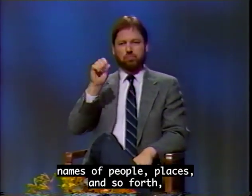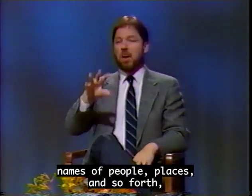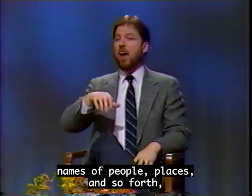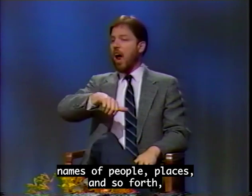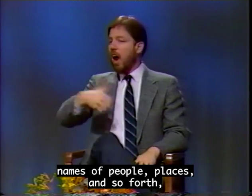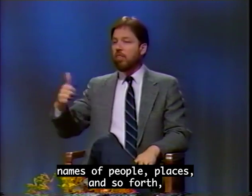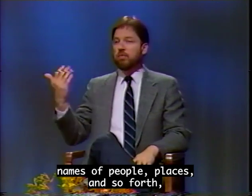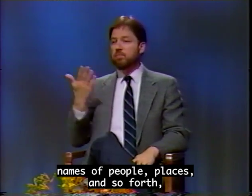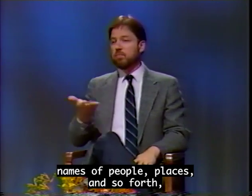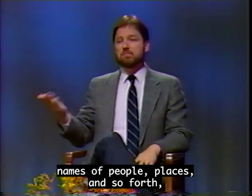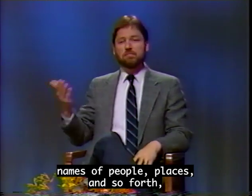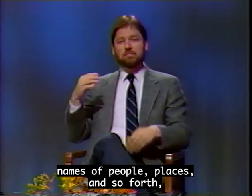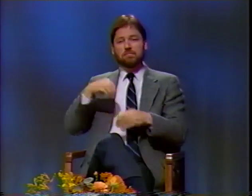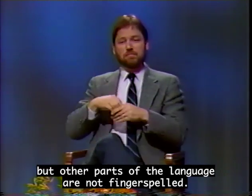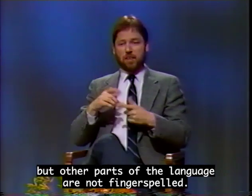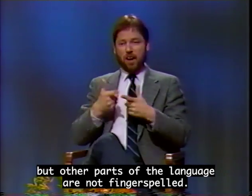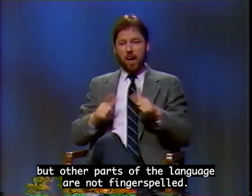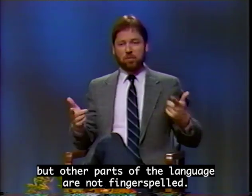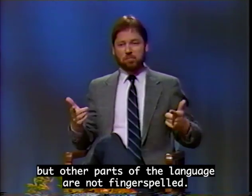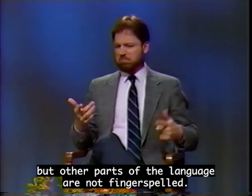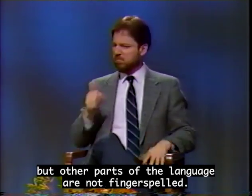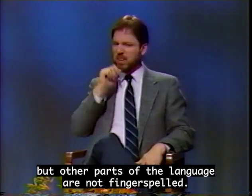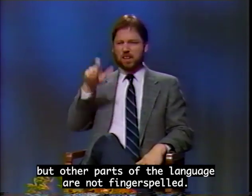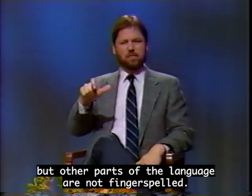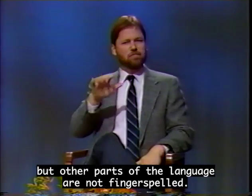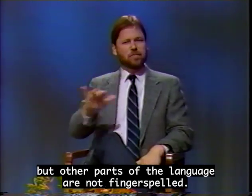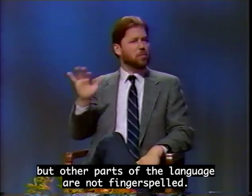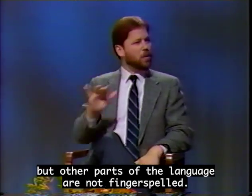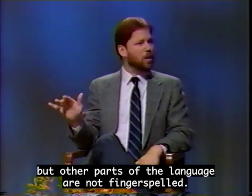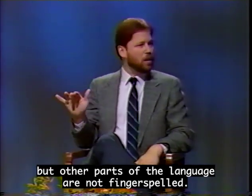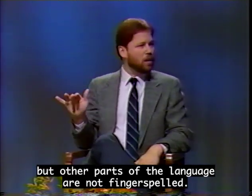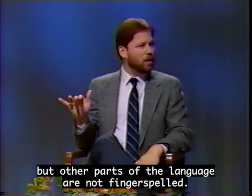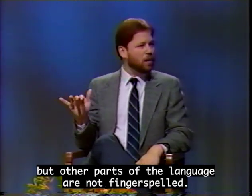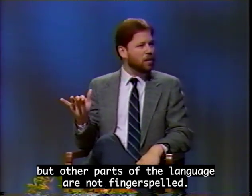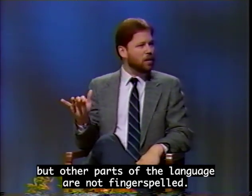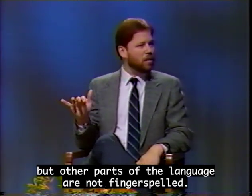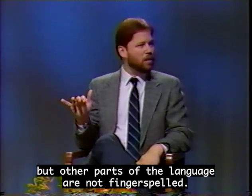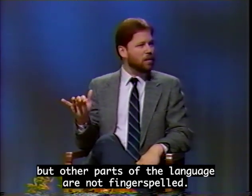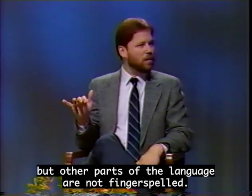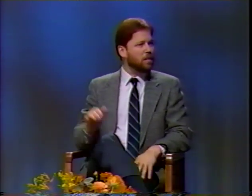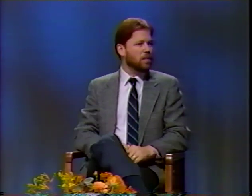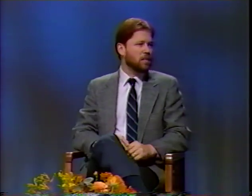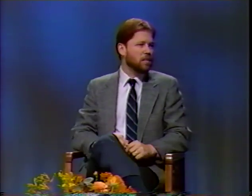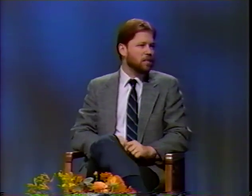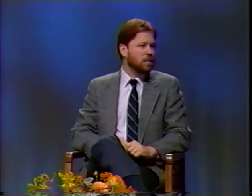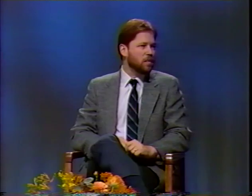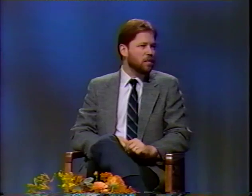forth. But other parts of the language are not fingerspelled.